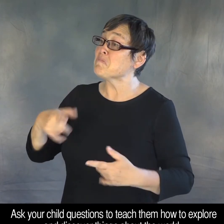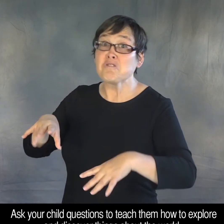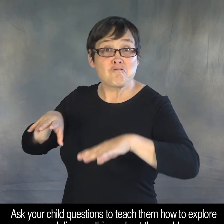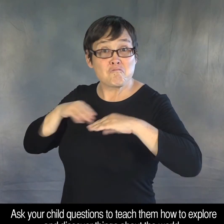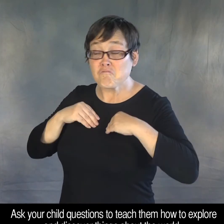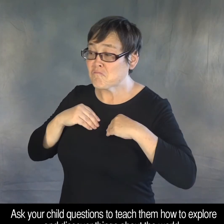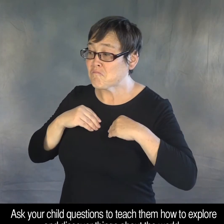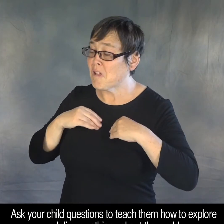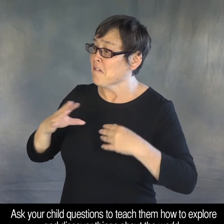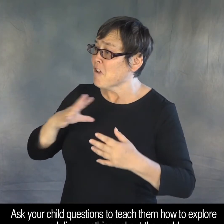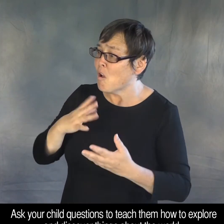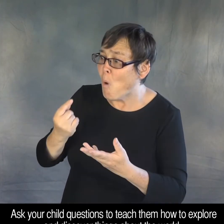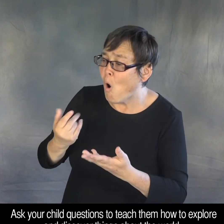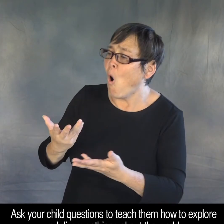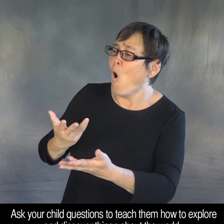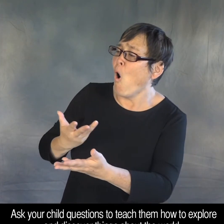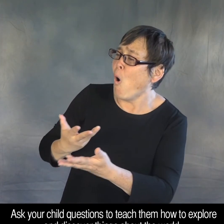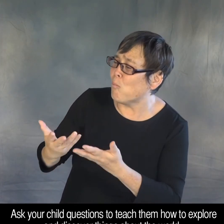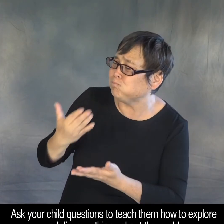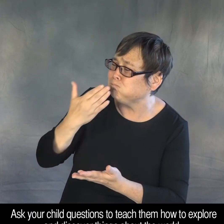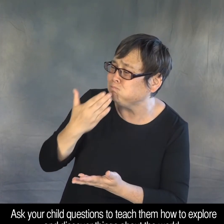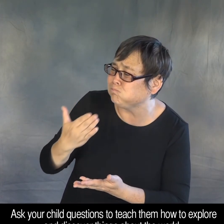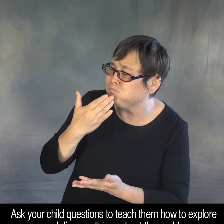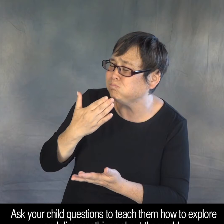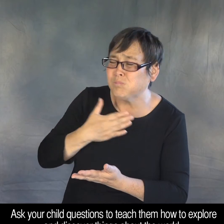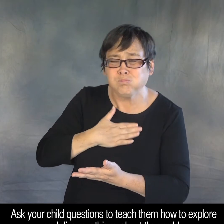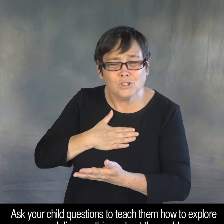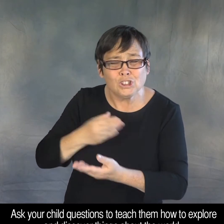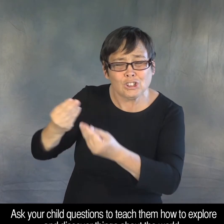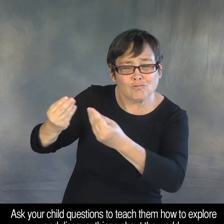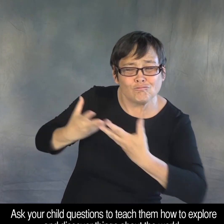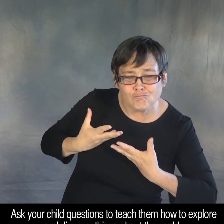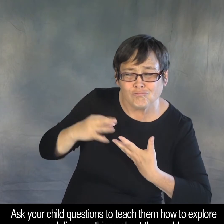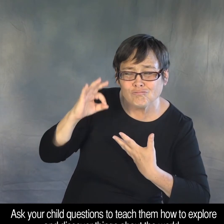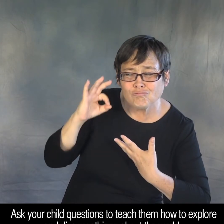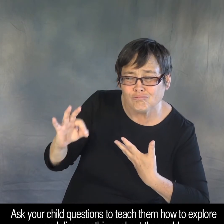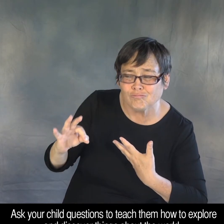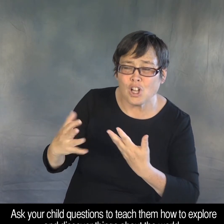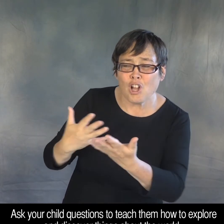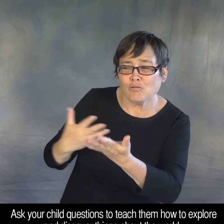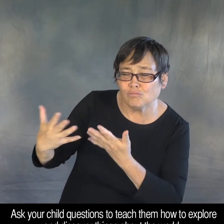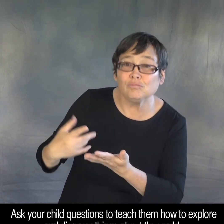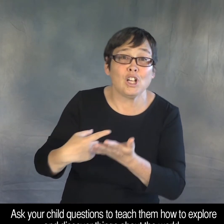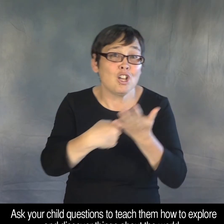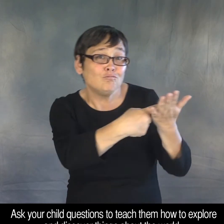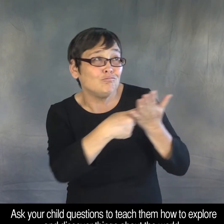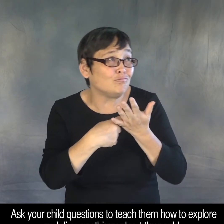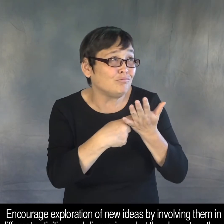Ask your child questions to teach them how to explore and discover things about the world.